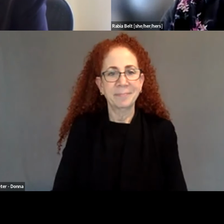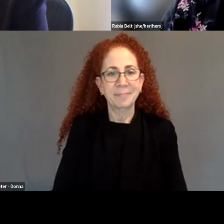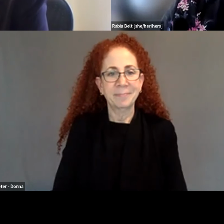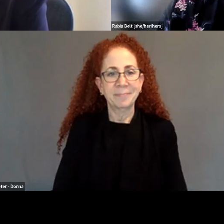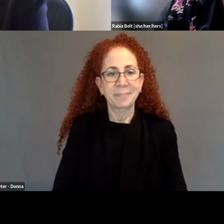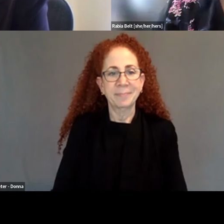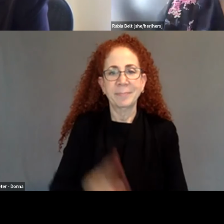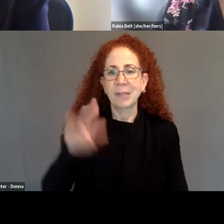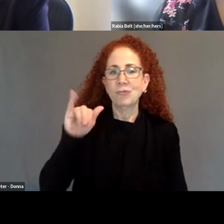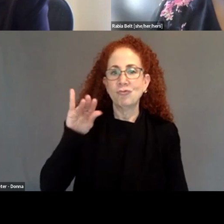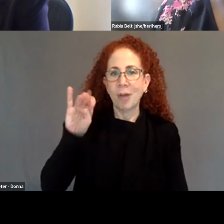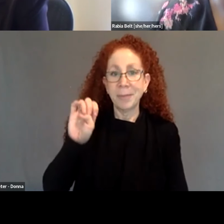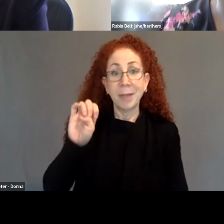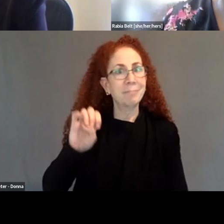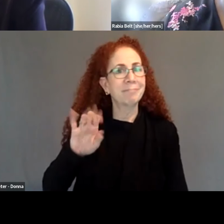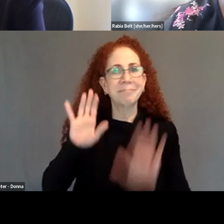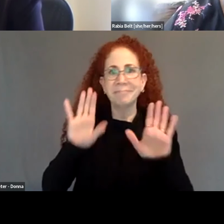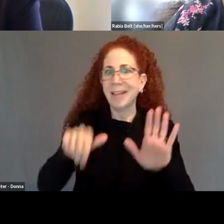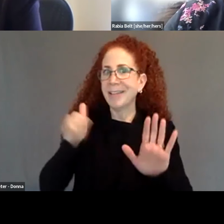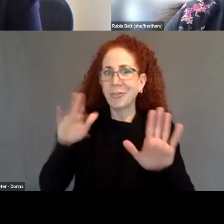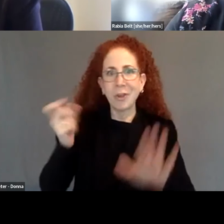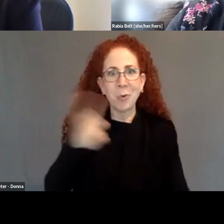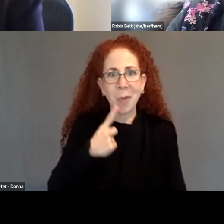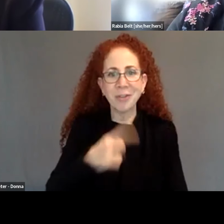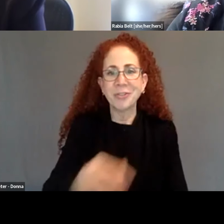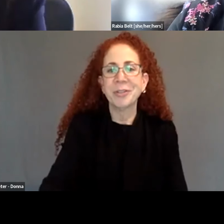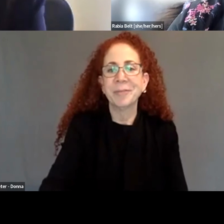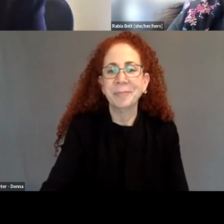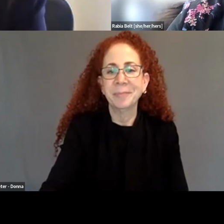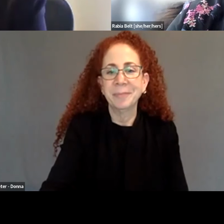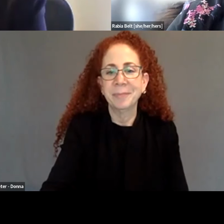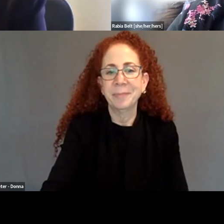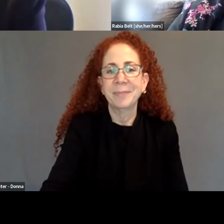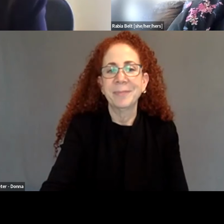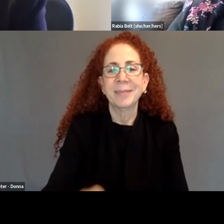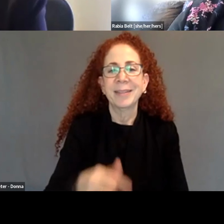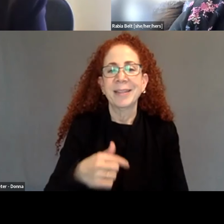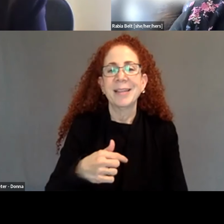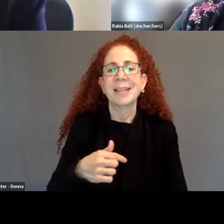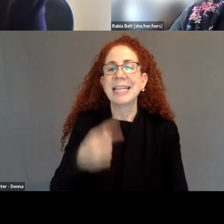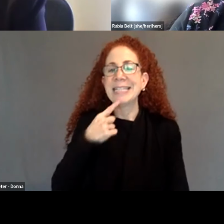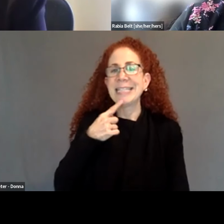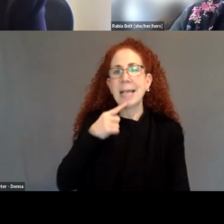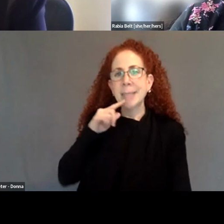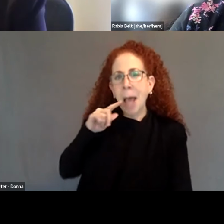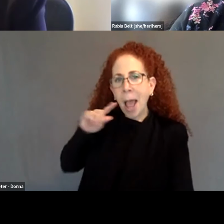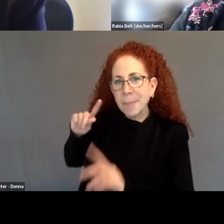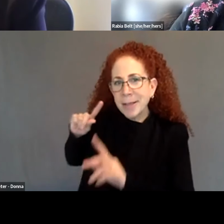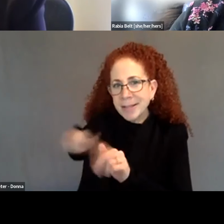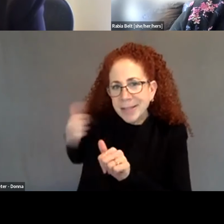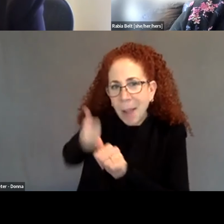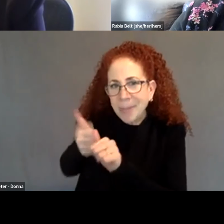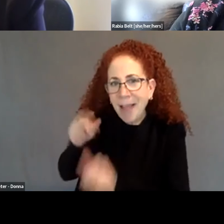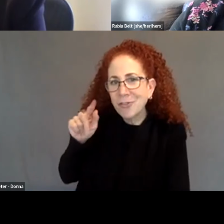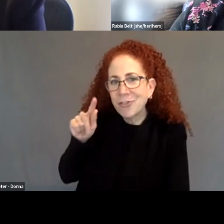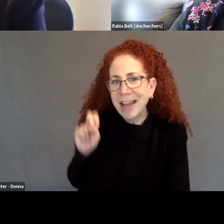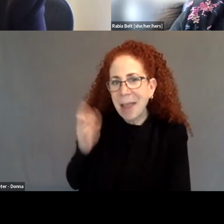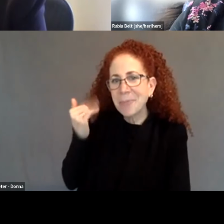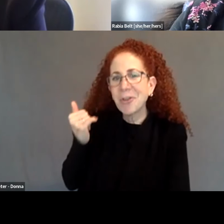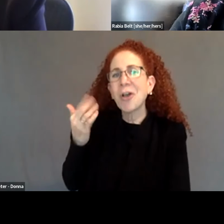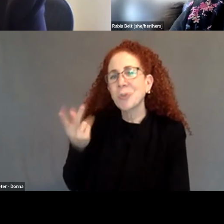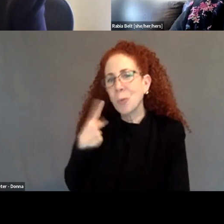Thank you. Another great question. This is Rabia. I'm coming after Nate because in some ways we have similarities with